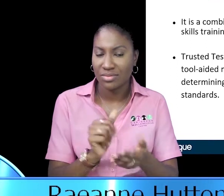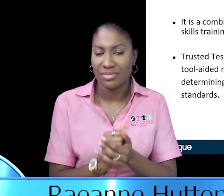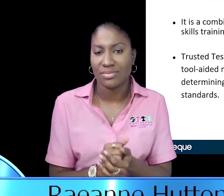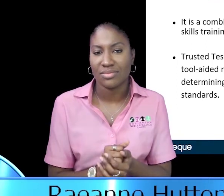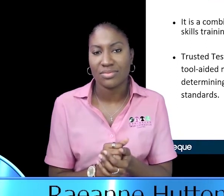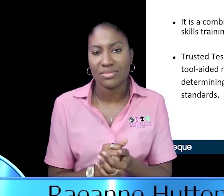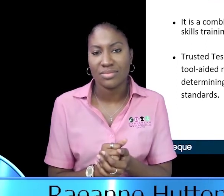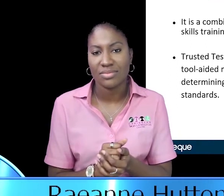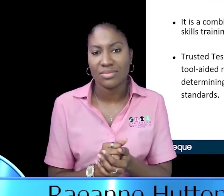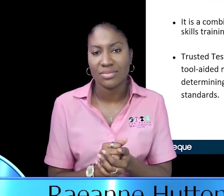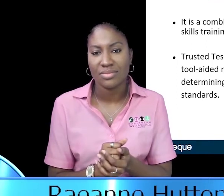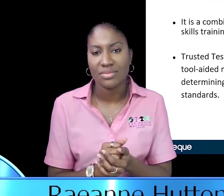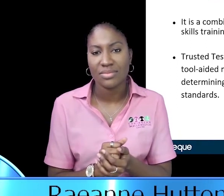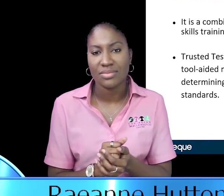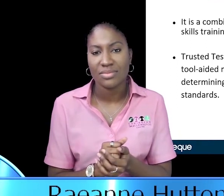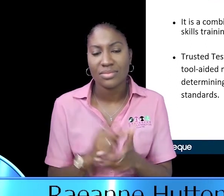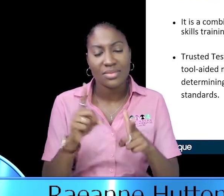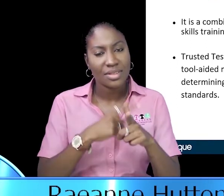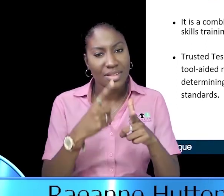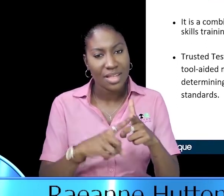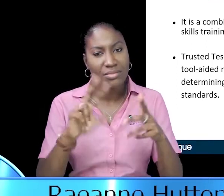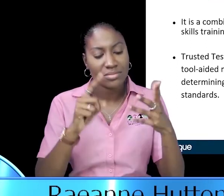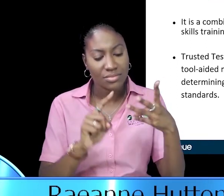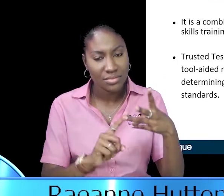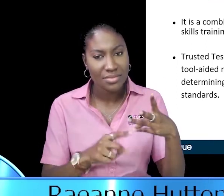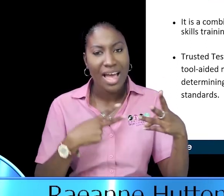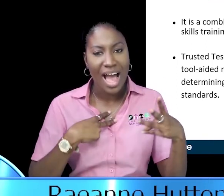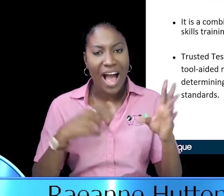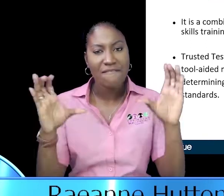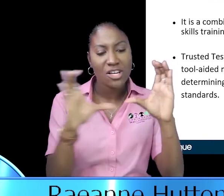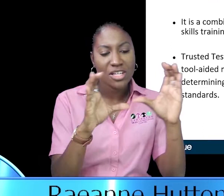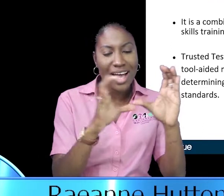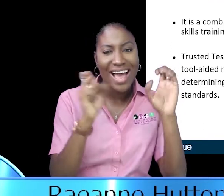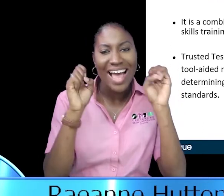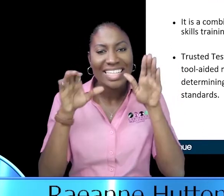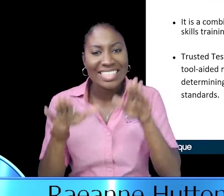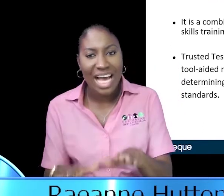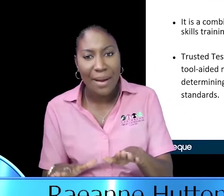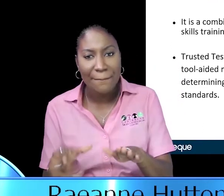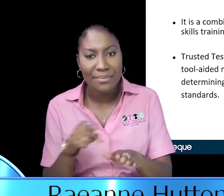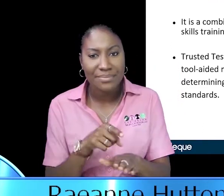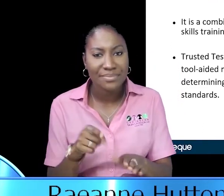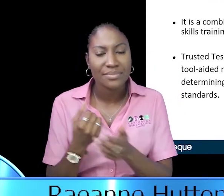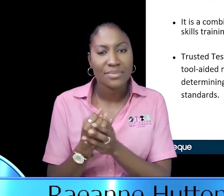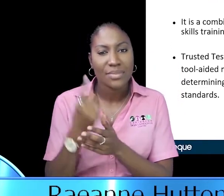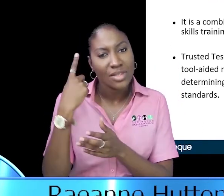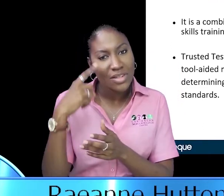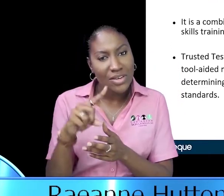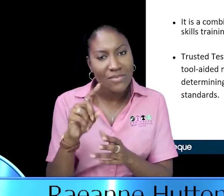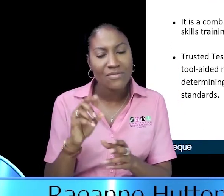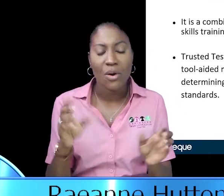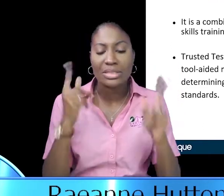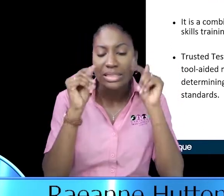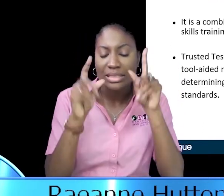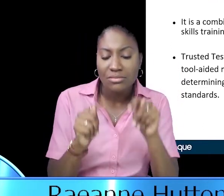do because if you just hand people a document, experience has told us that doesn't work. And